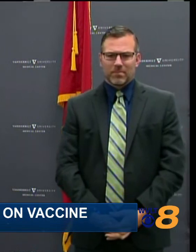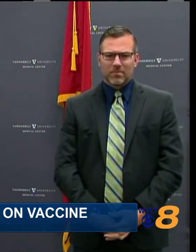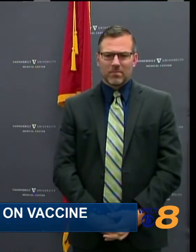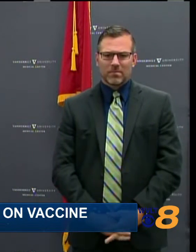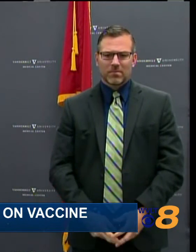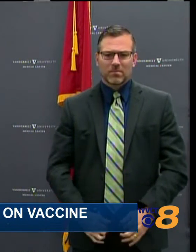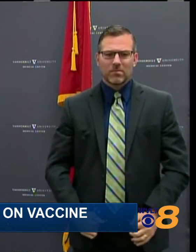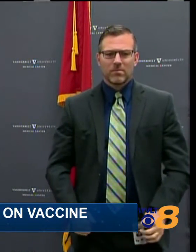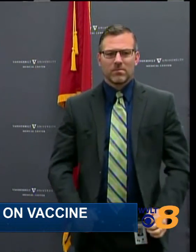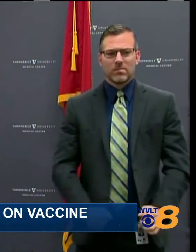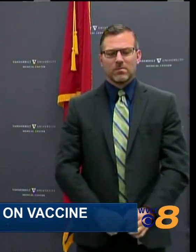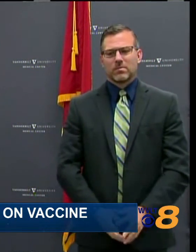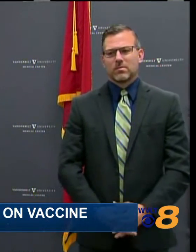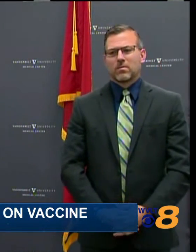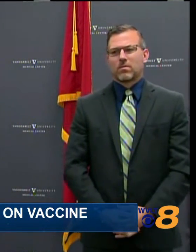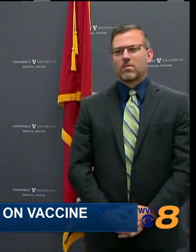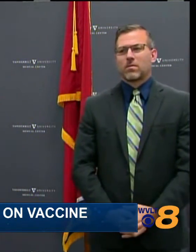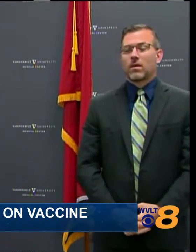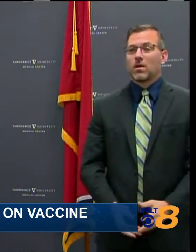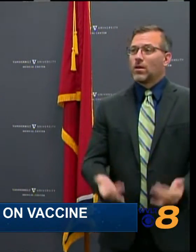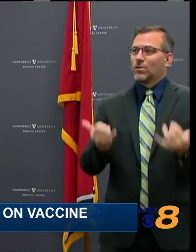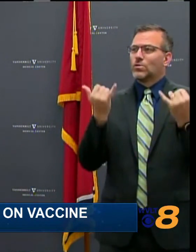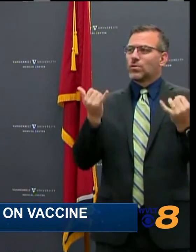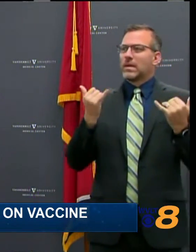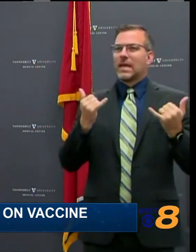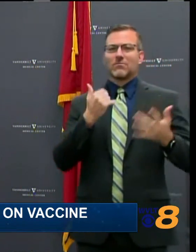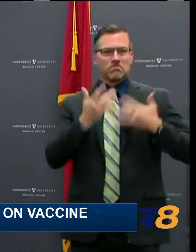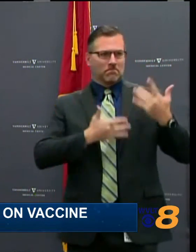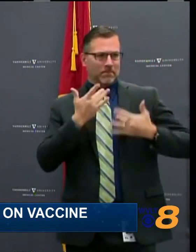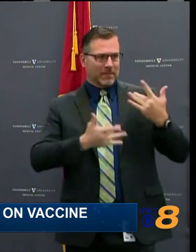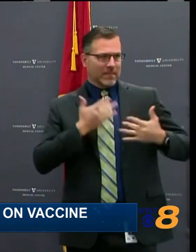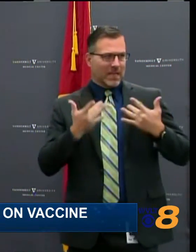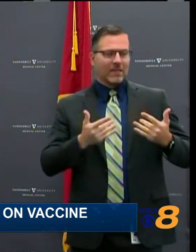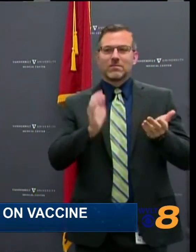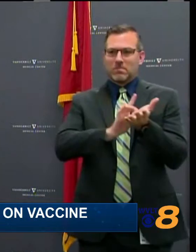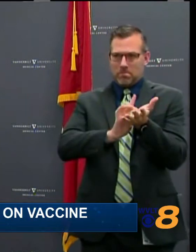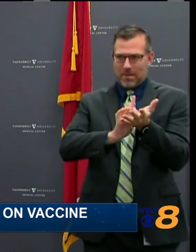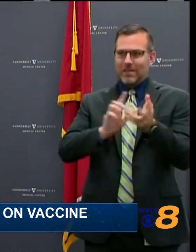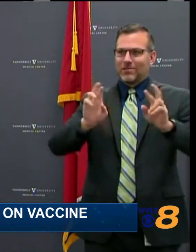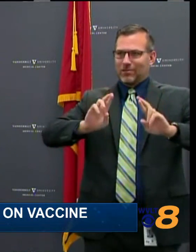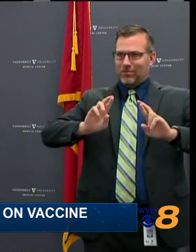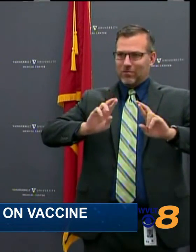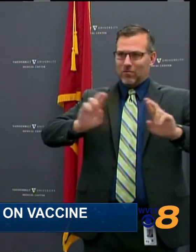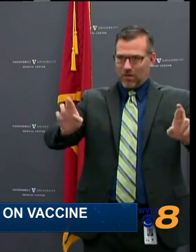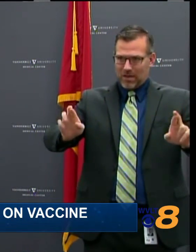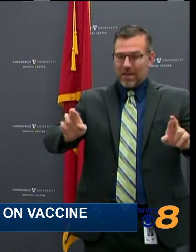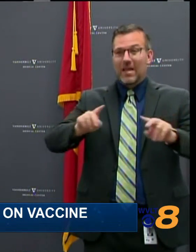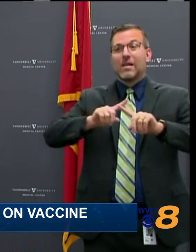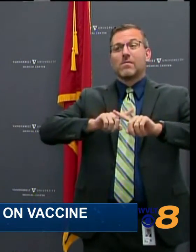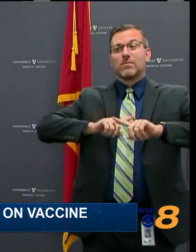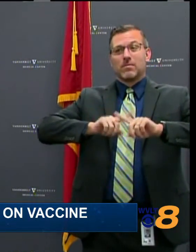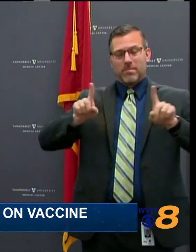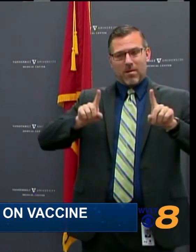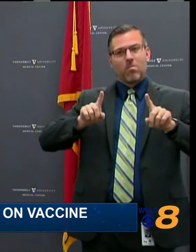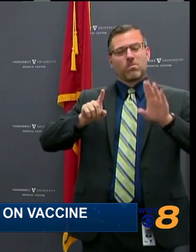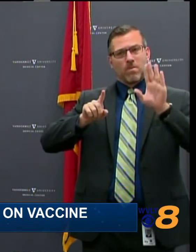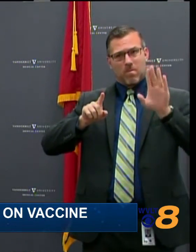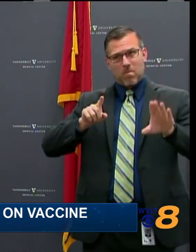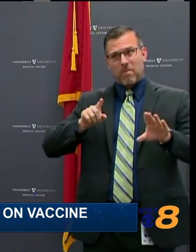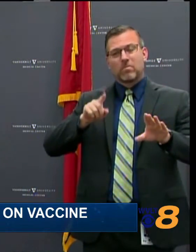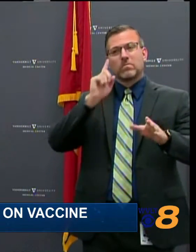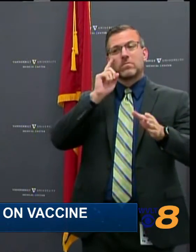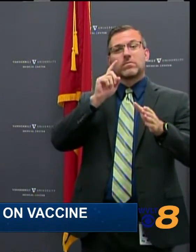We do stand here and celebrate a tremendous breakthrough in this pandemic, but there is a darkness before the dawn that's